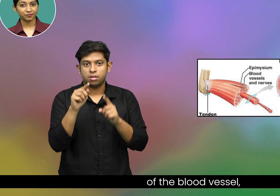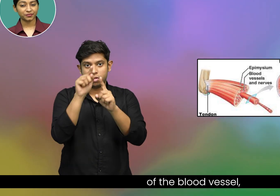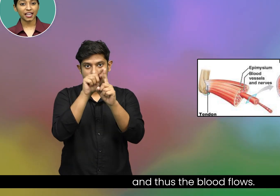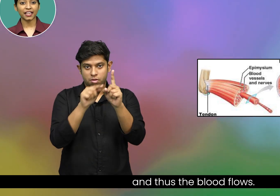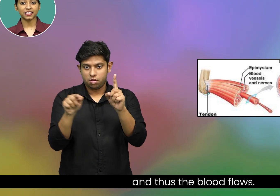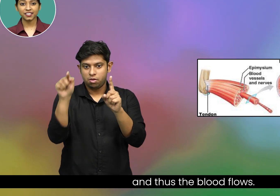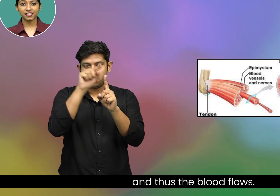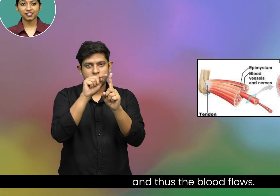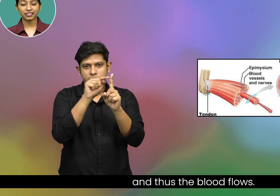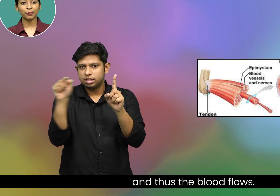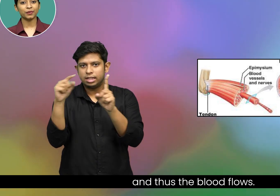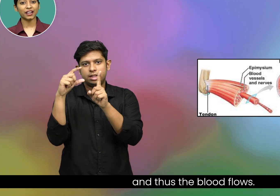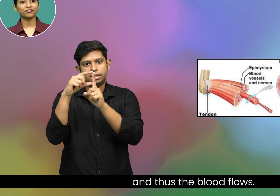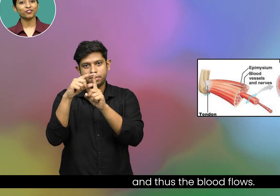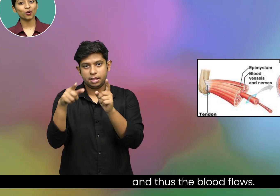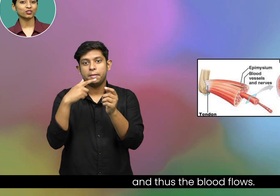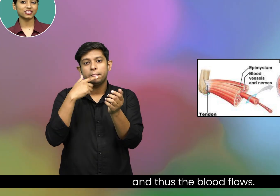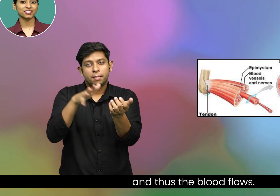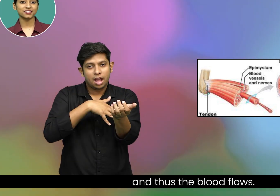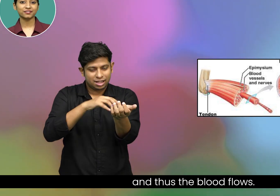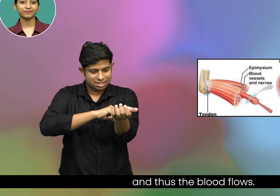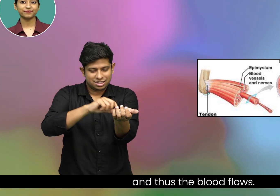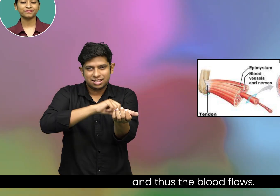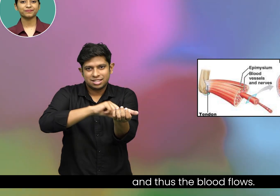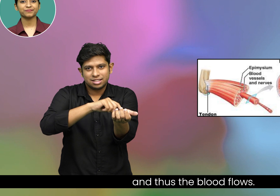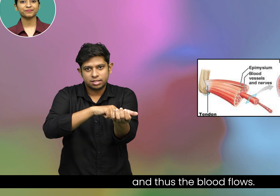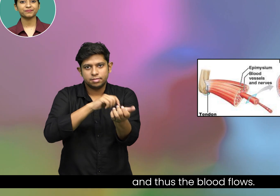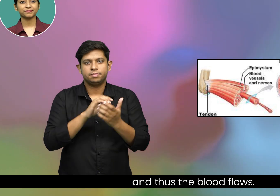vessel, and thus the blood flows.